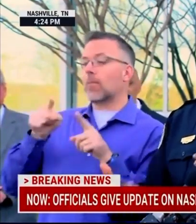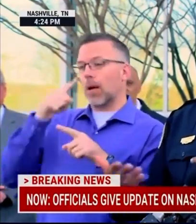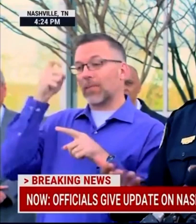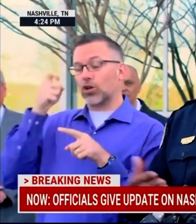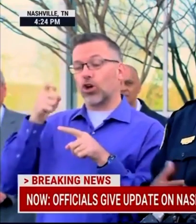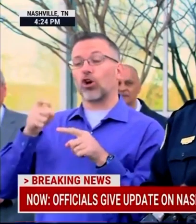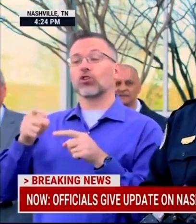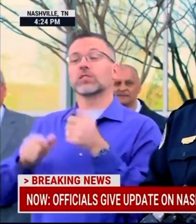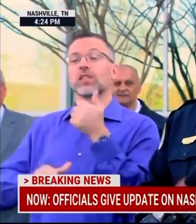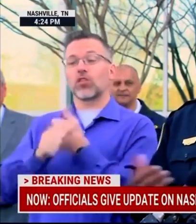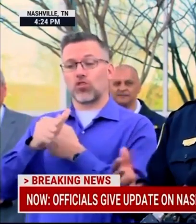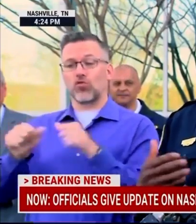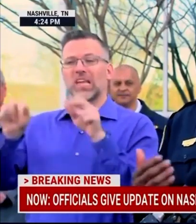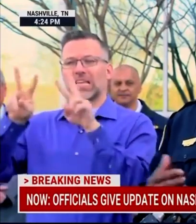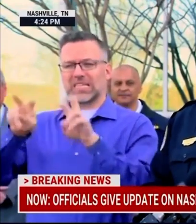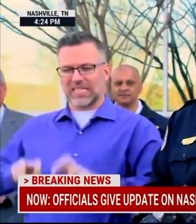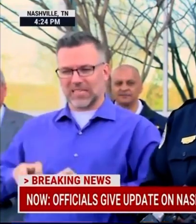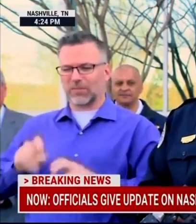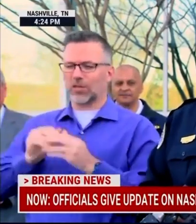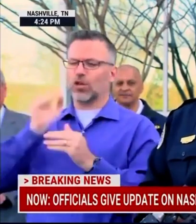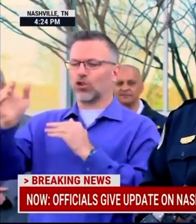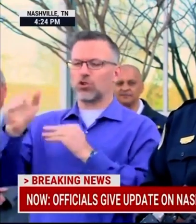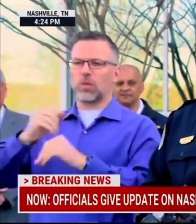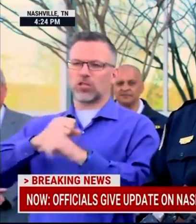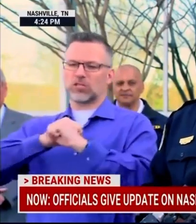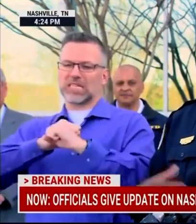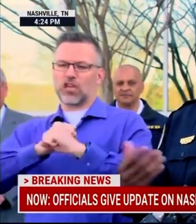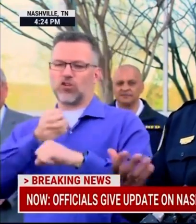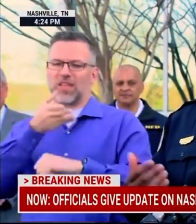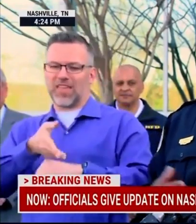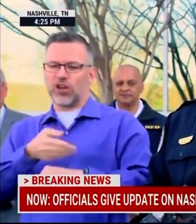threat assessment by the suspect, too much security, they decided not to. In that area,